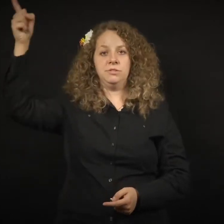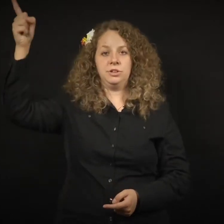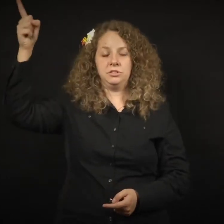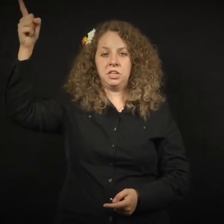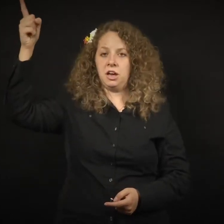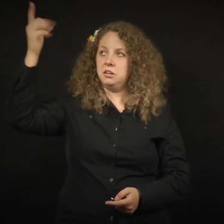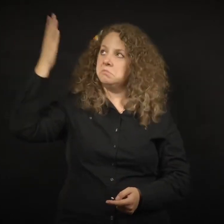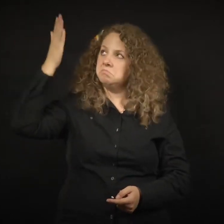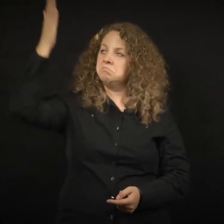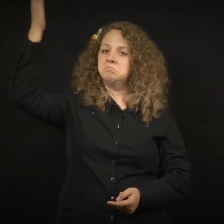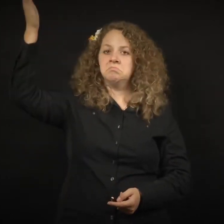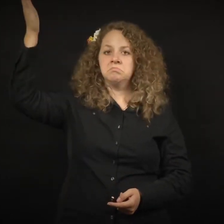referring to God.